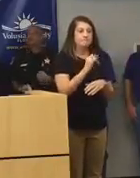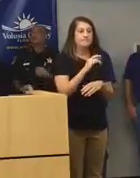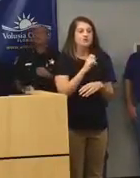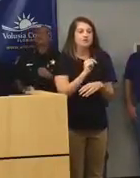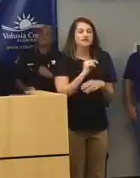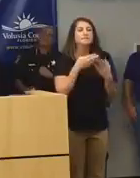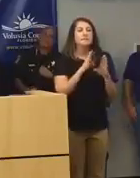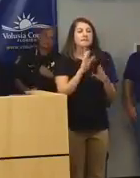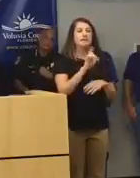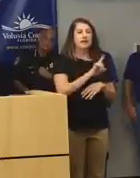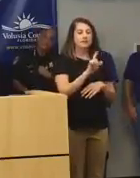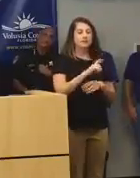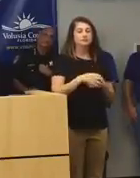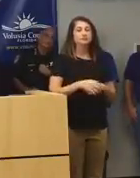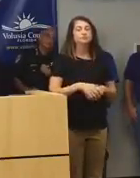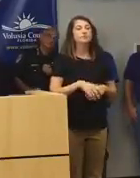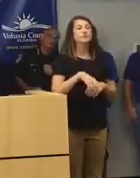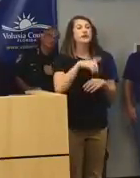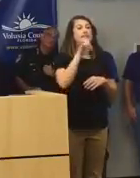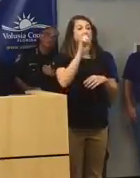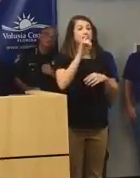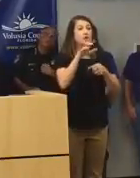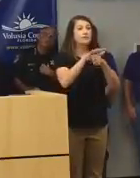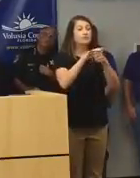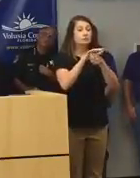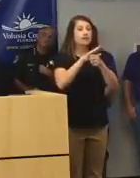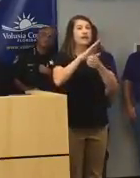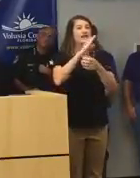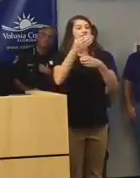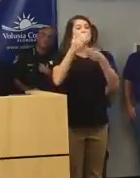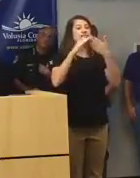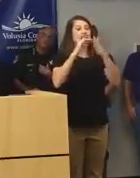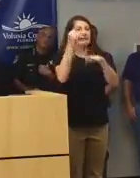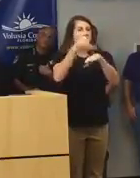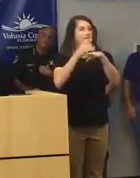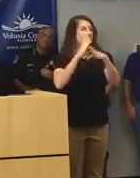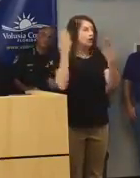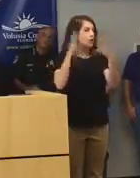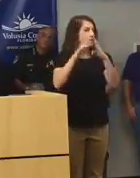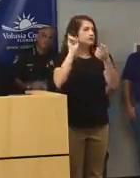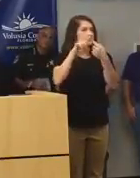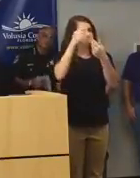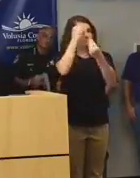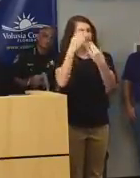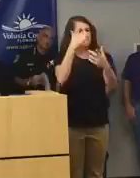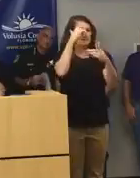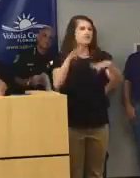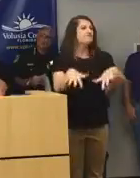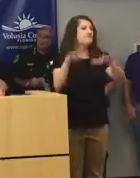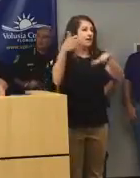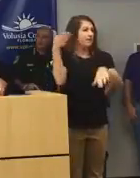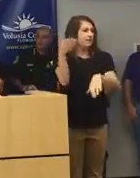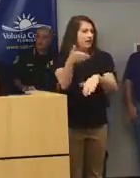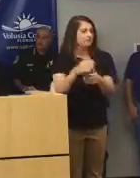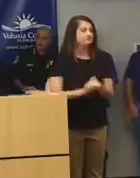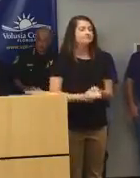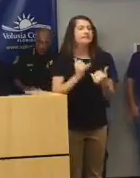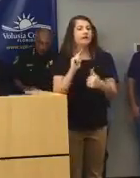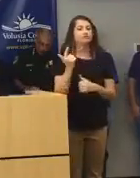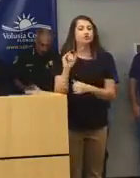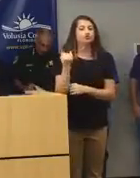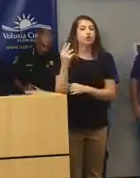Library. The Daytona Beach Regional Library at City Island is closed until further notice due to flooding. Now,